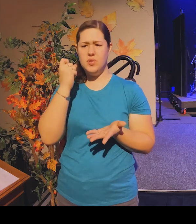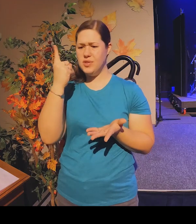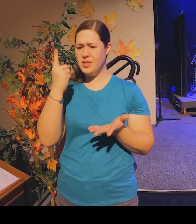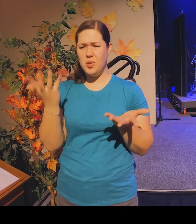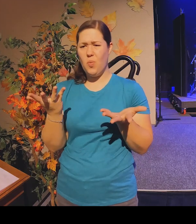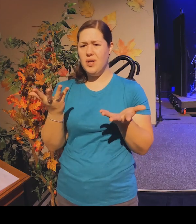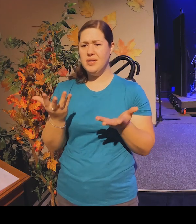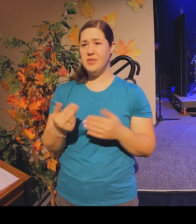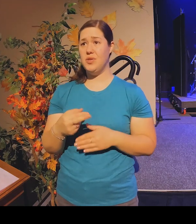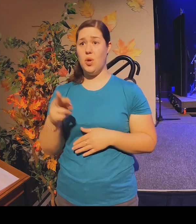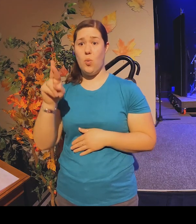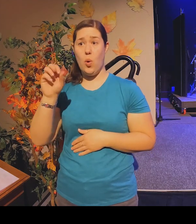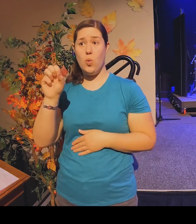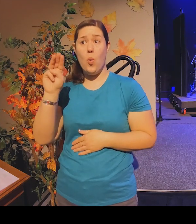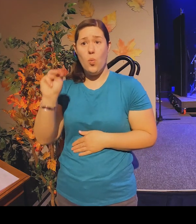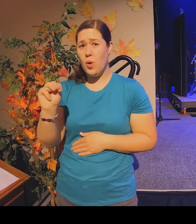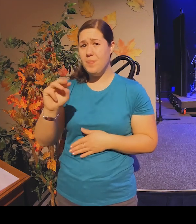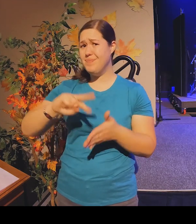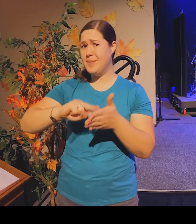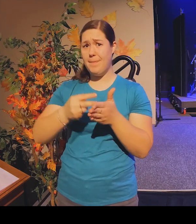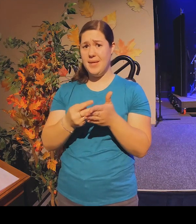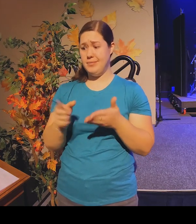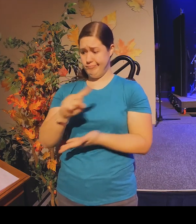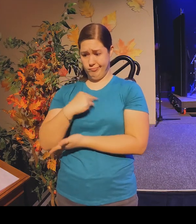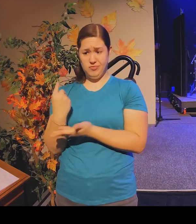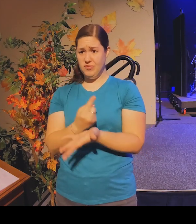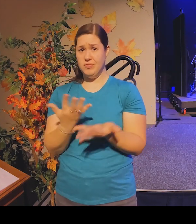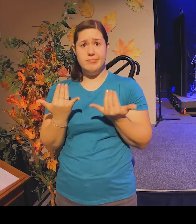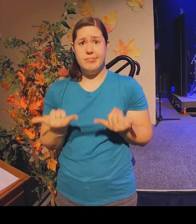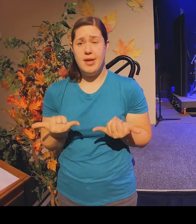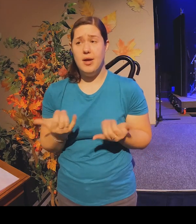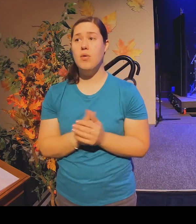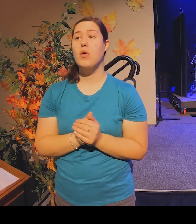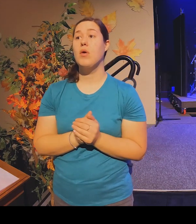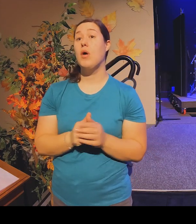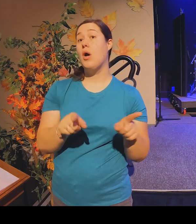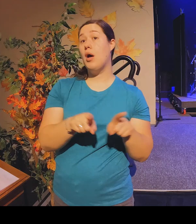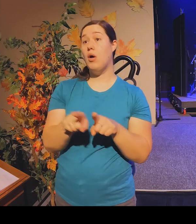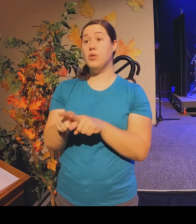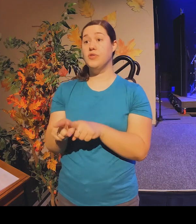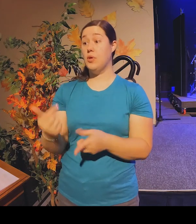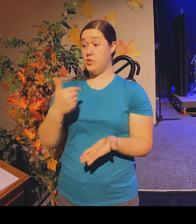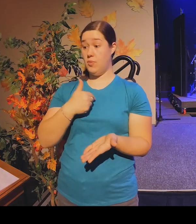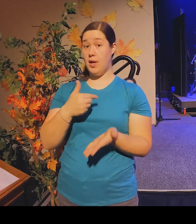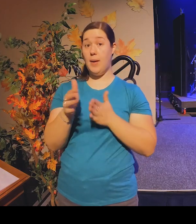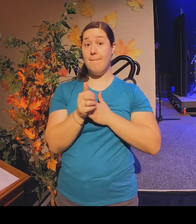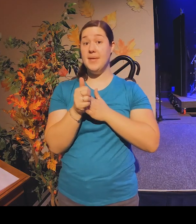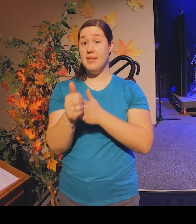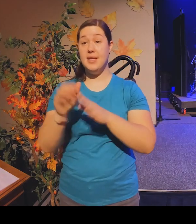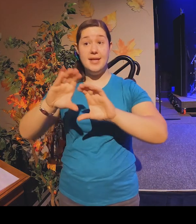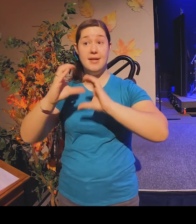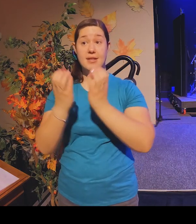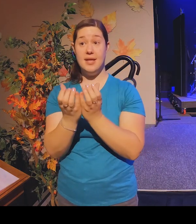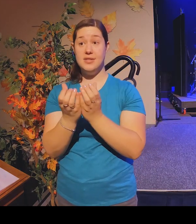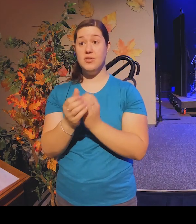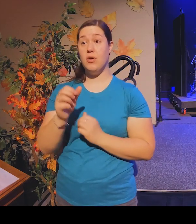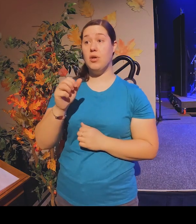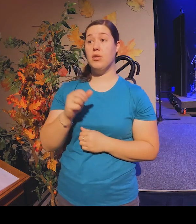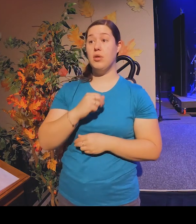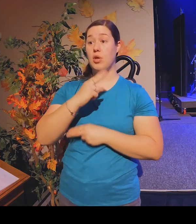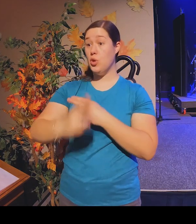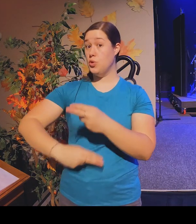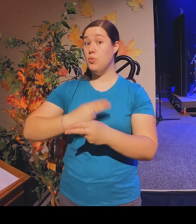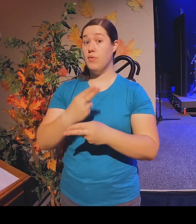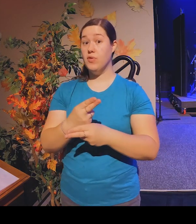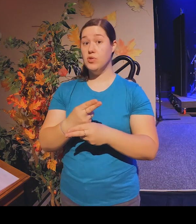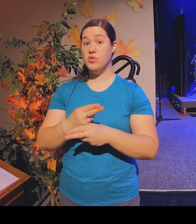other classes, like one on creation care. I'll be leading one on universal monsters. And so we try to make kind of a wide gamut for folks in